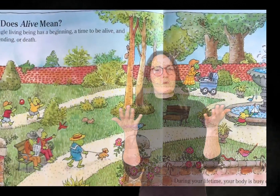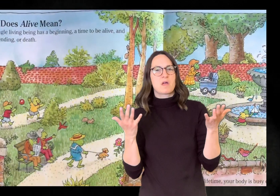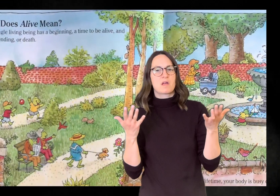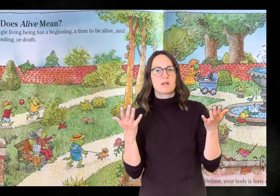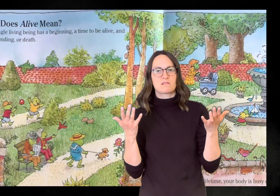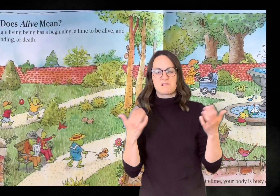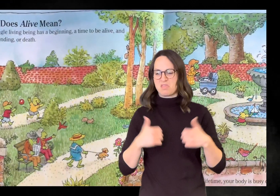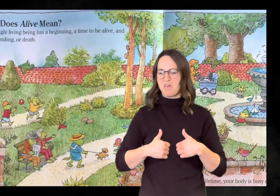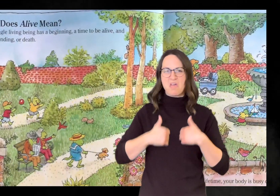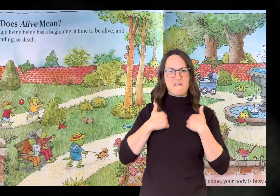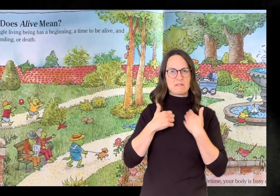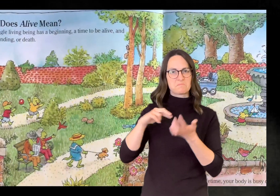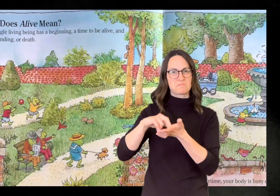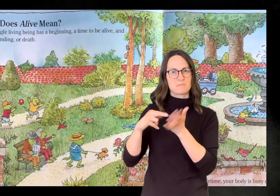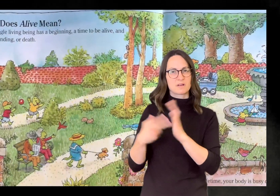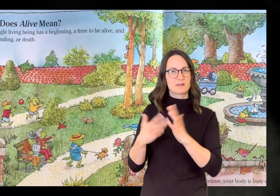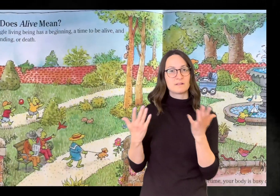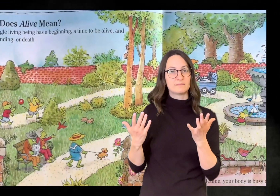What does alive mean?